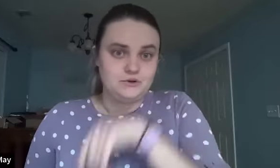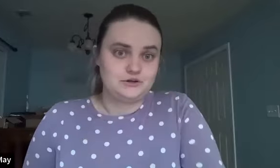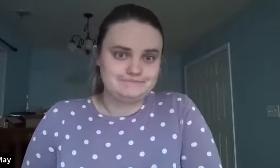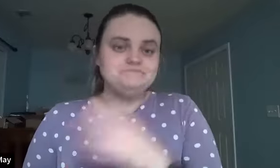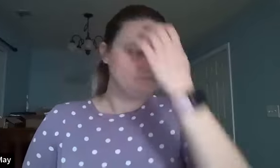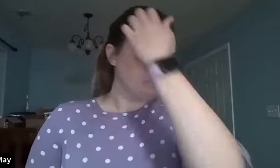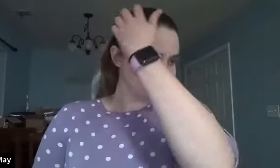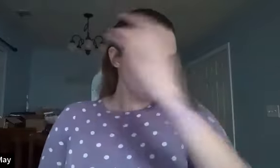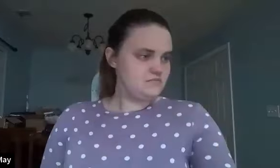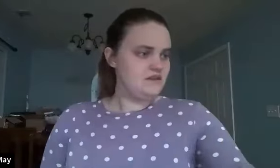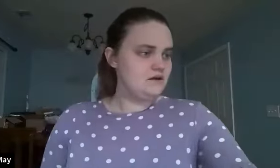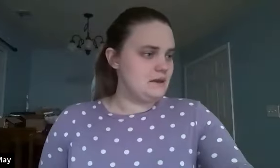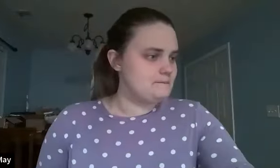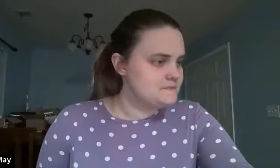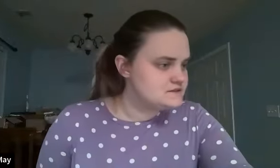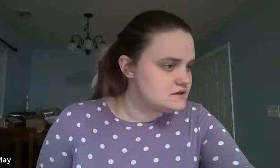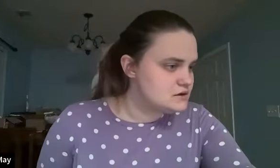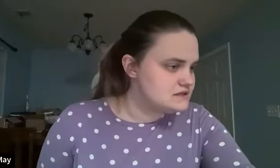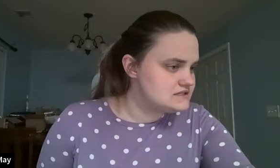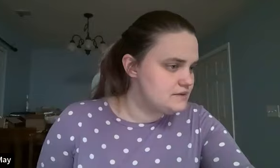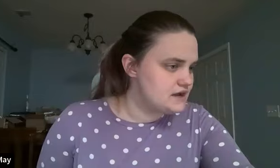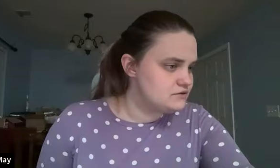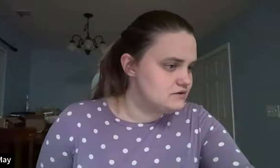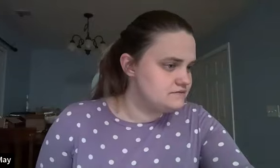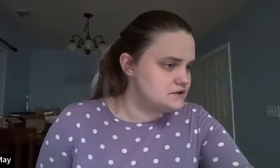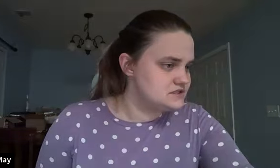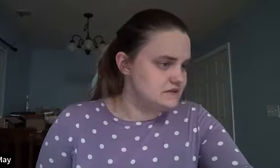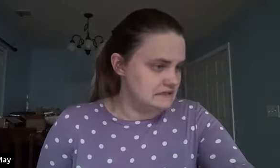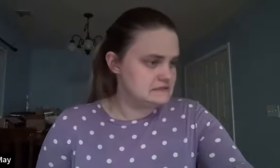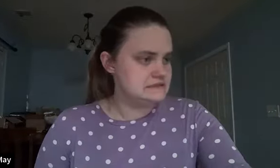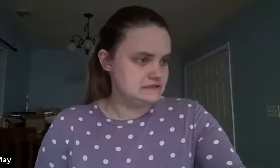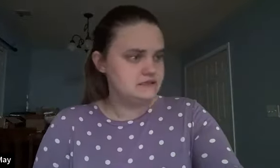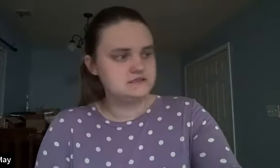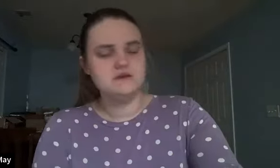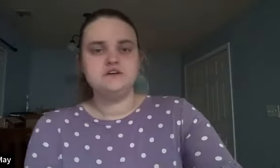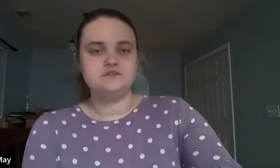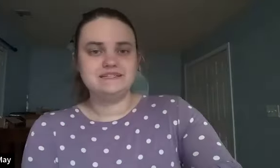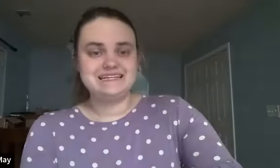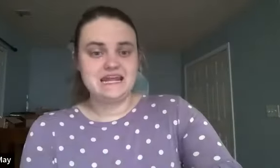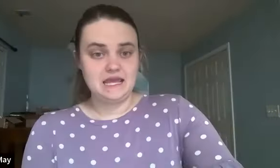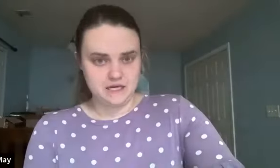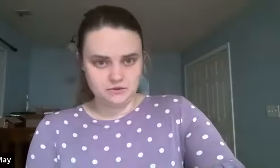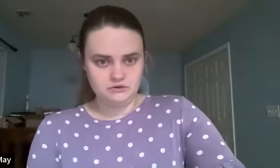bird. Okay, so let's go back through our first 6. So we did animal,